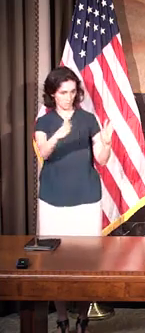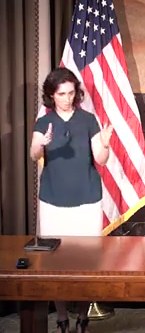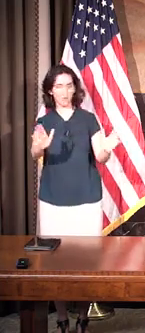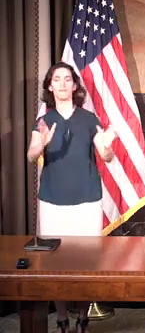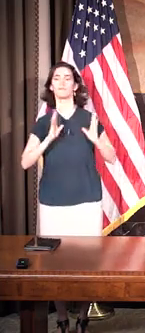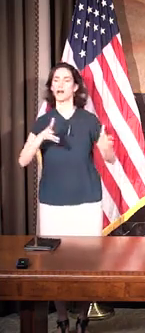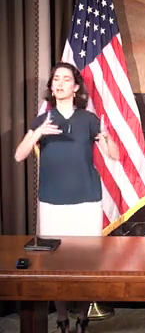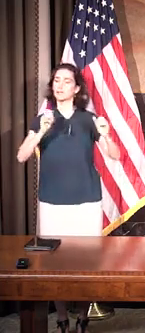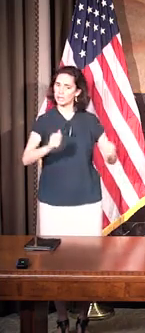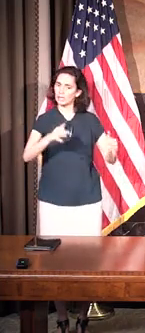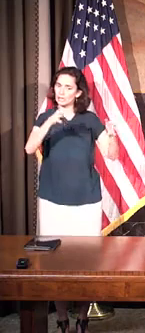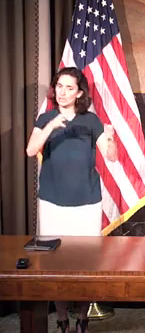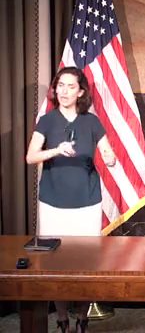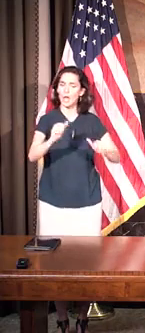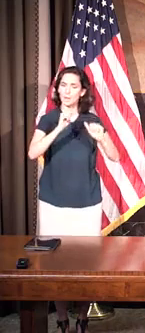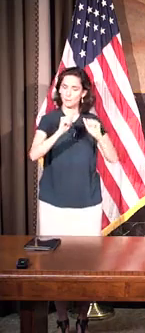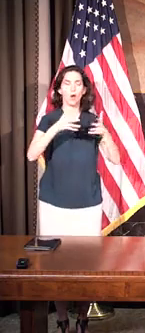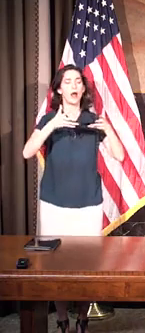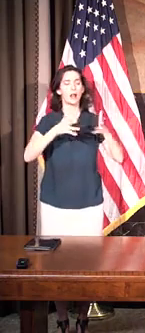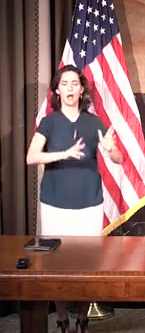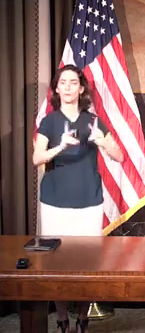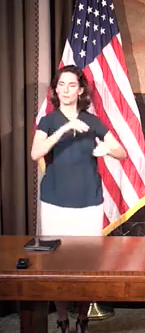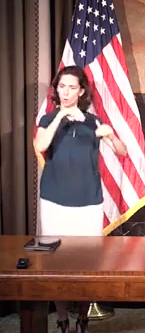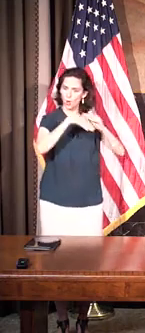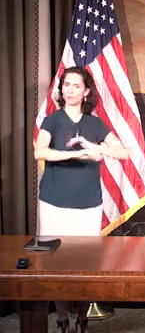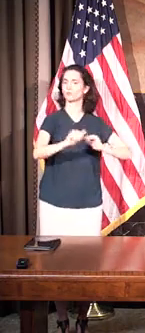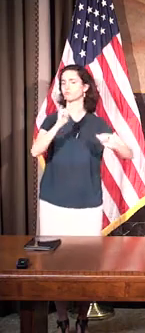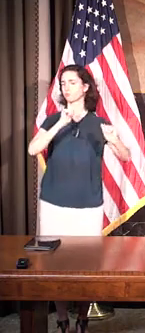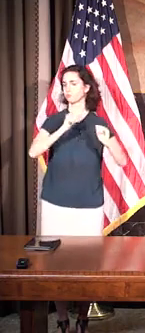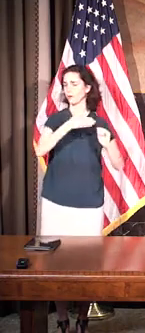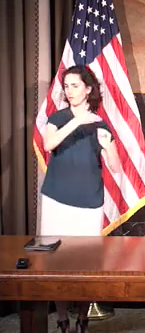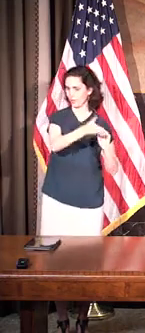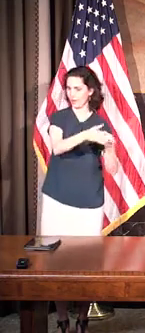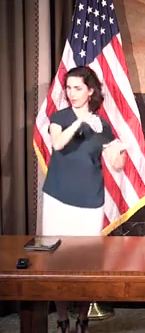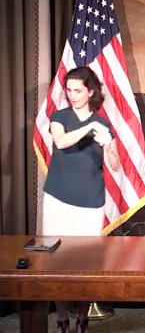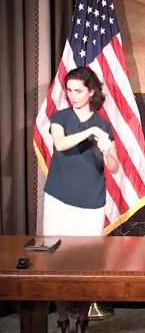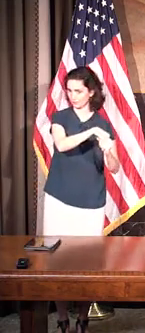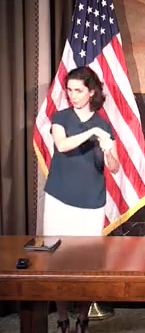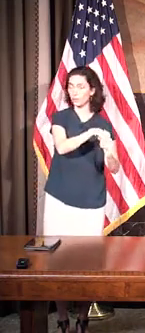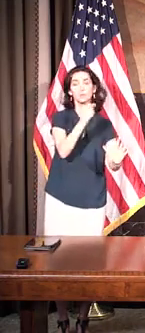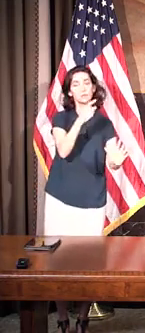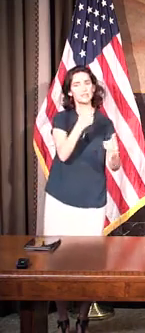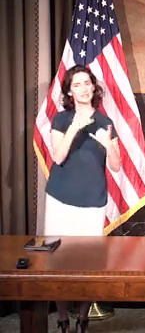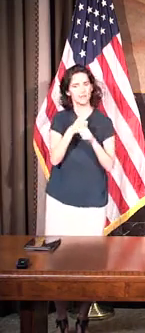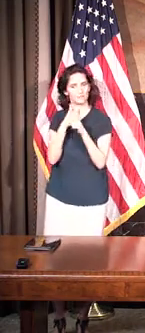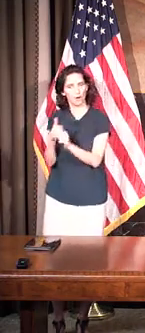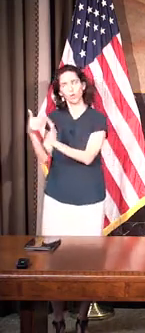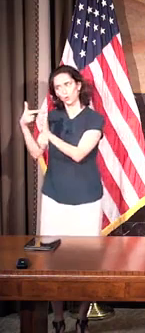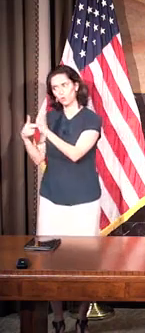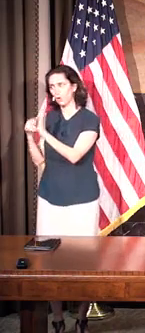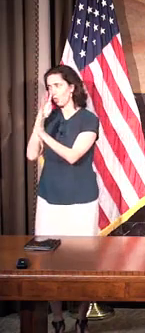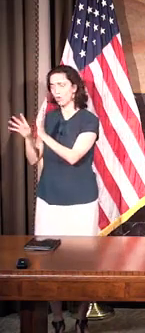allowing bars to resume on-site consumption with those mitigation measures and restrictions in